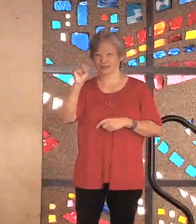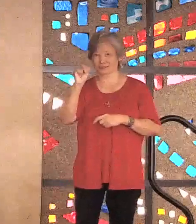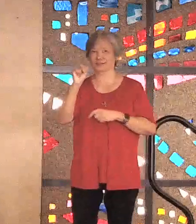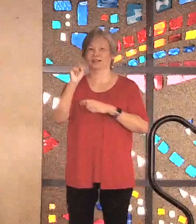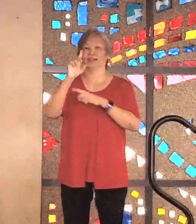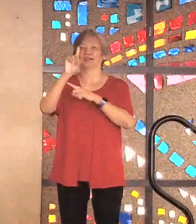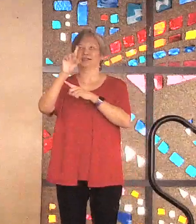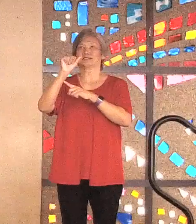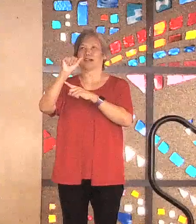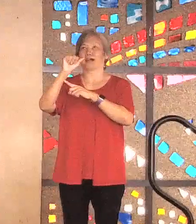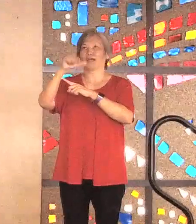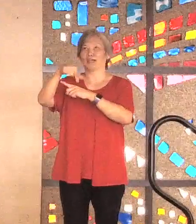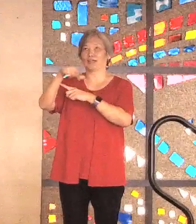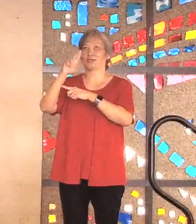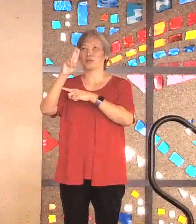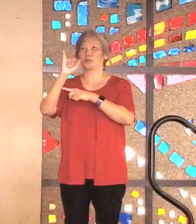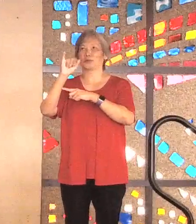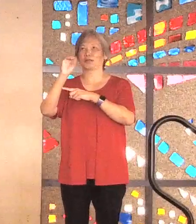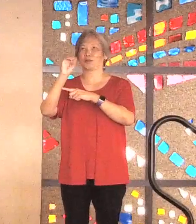Brian